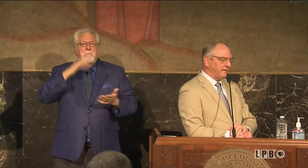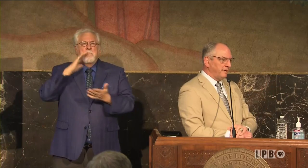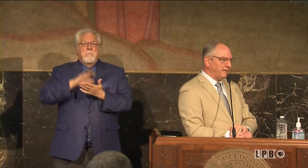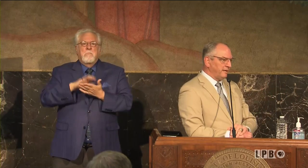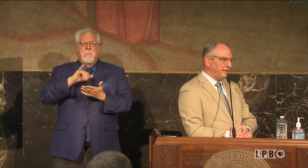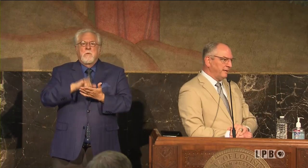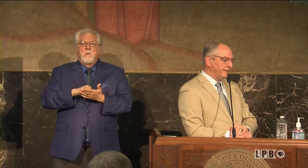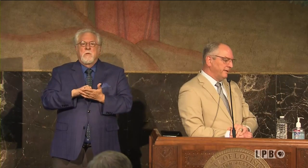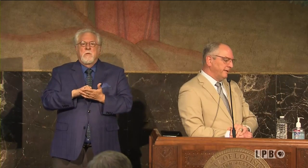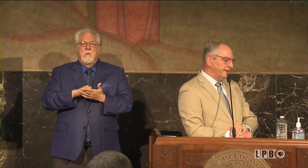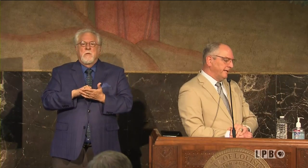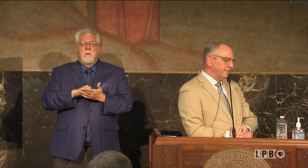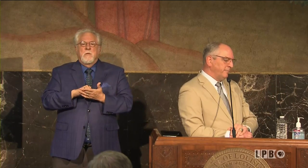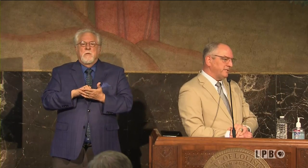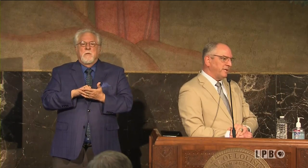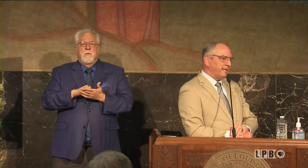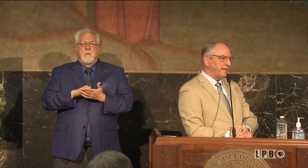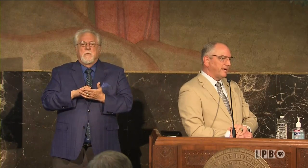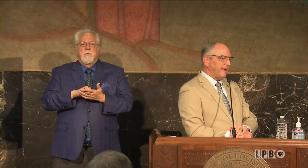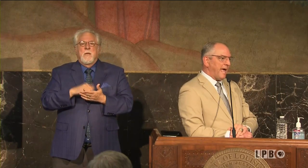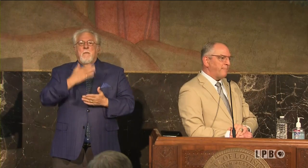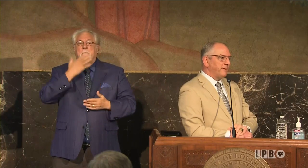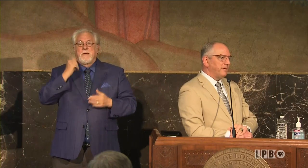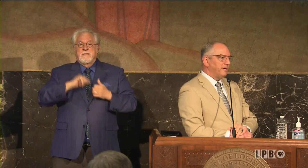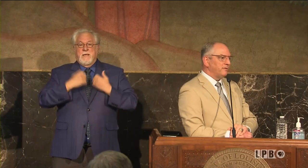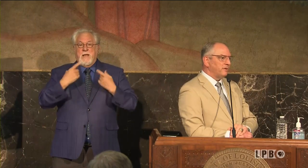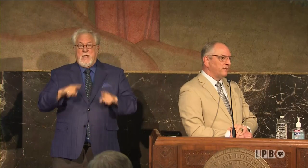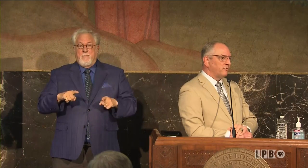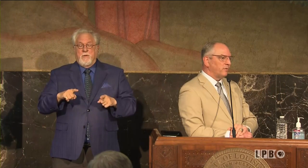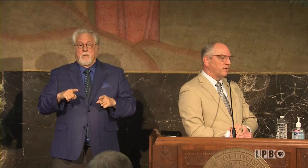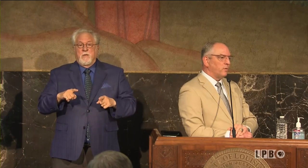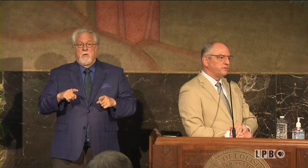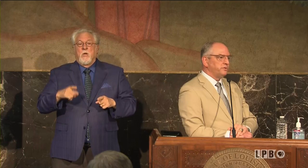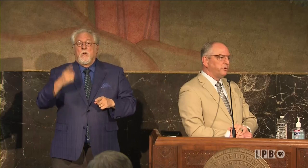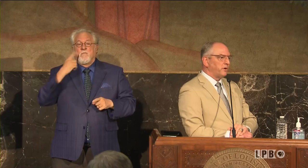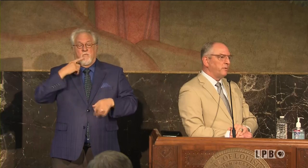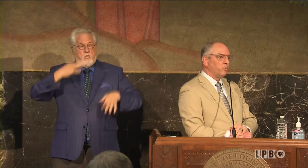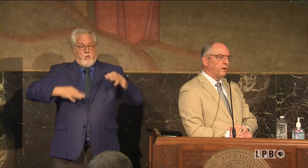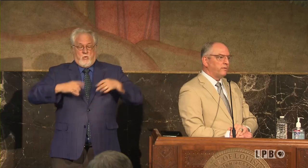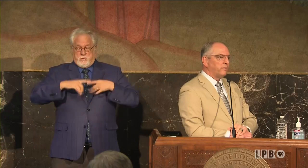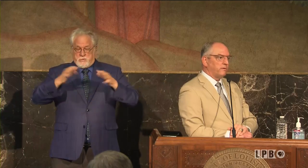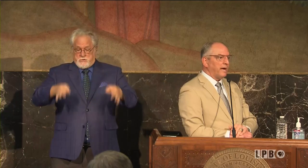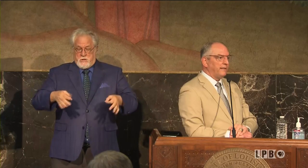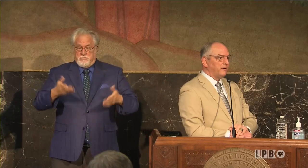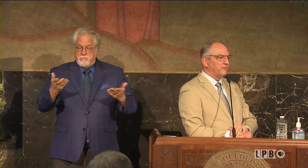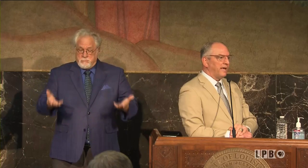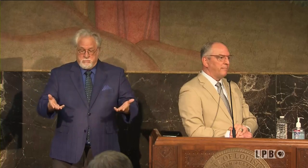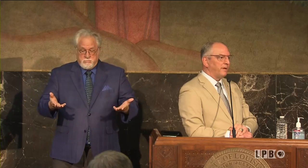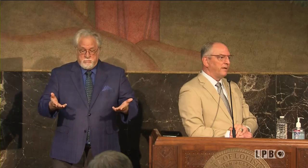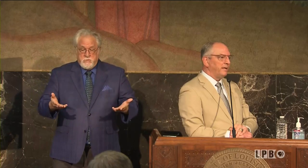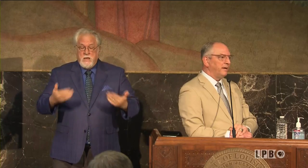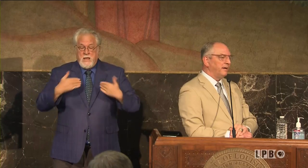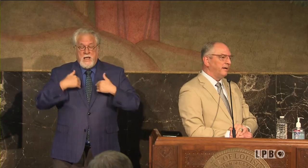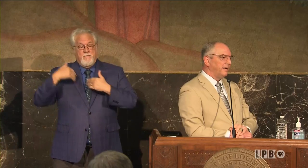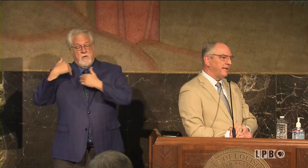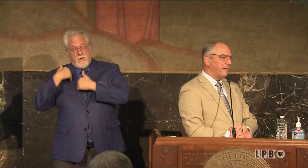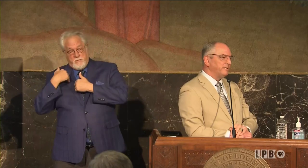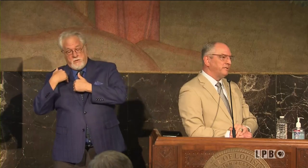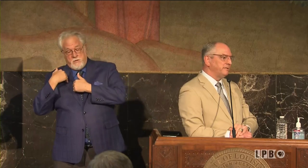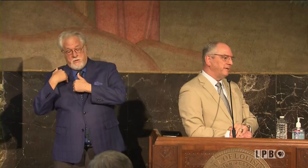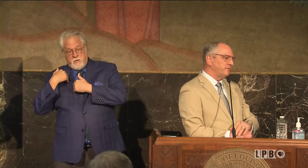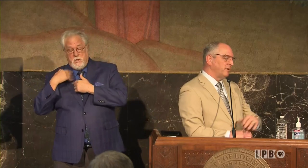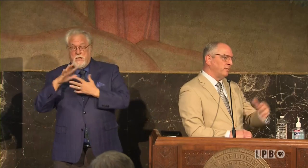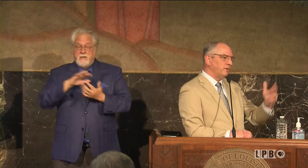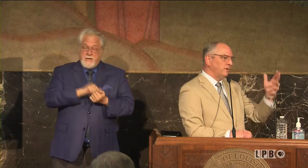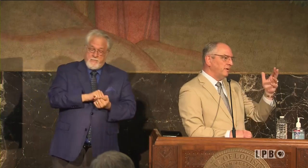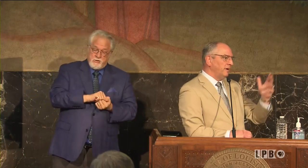the best thing that can happen is for the courts to determine whether or not there's liability and damages,